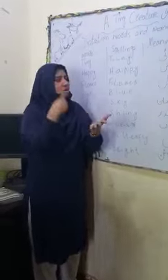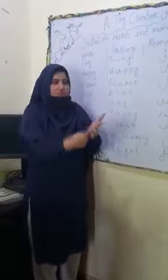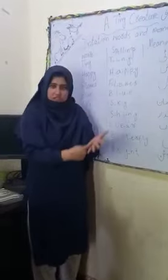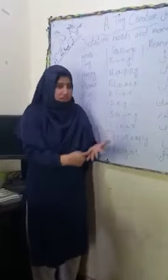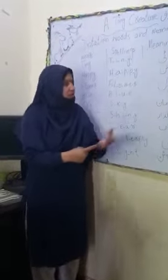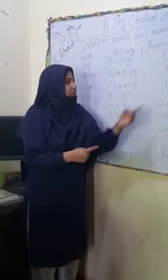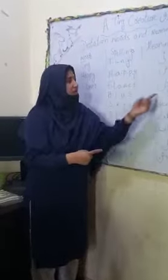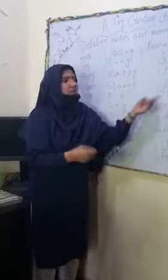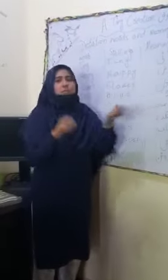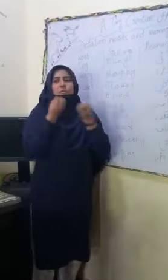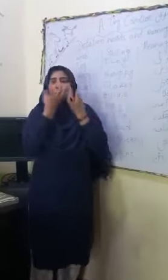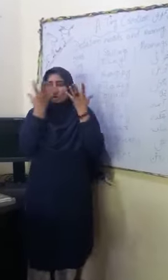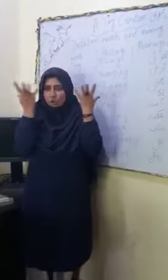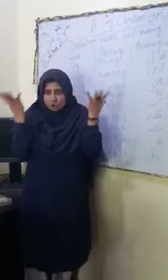F-L-O-W-E-R, flower, pool,